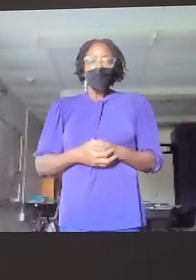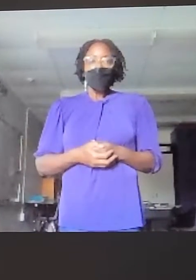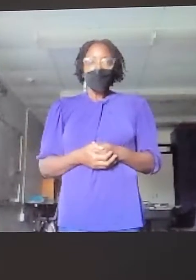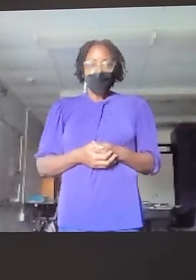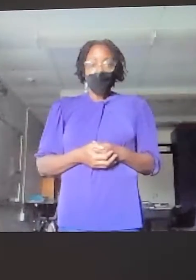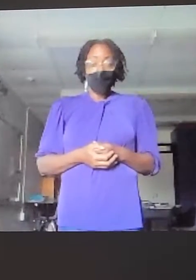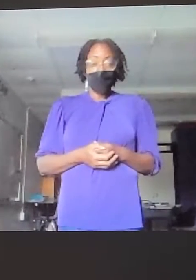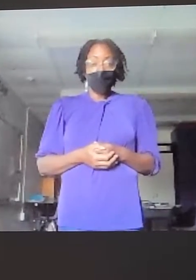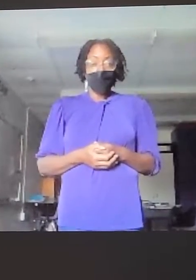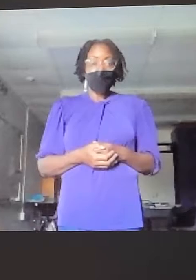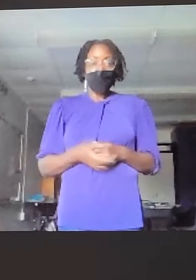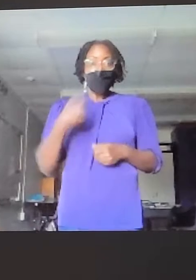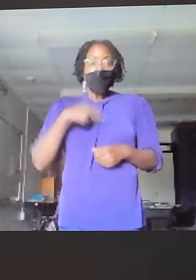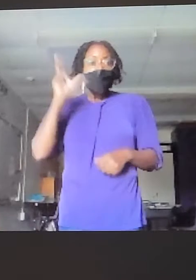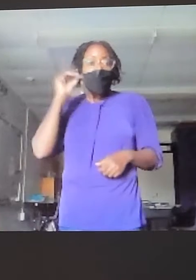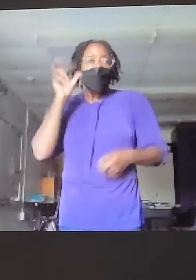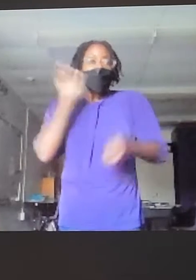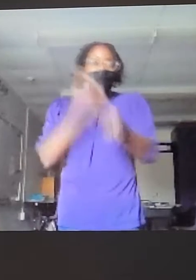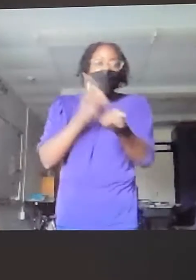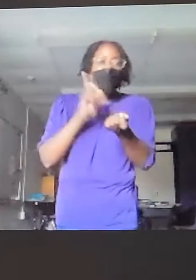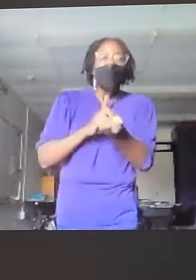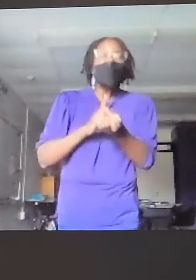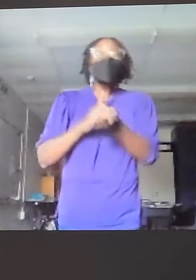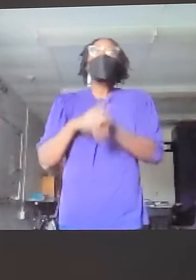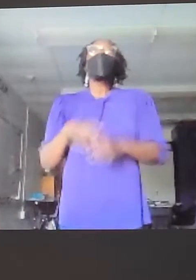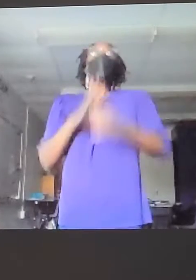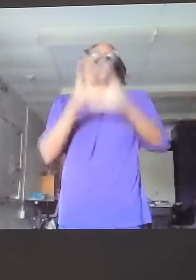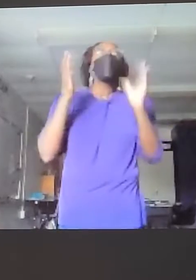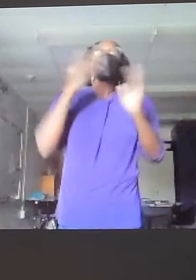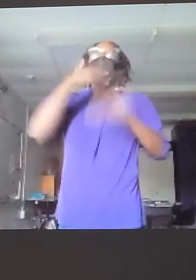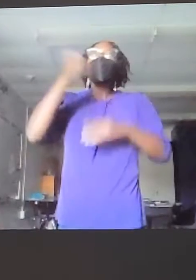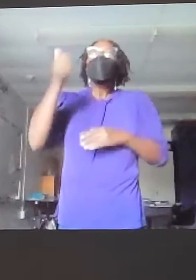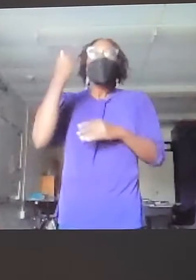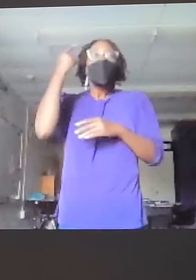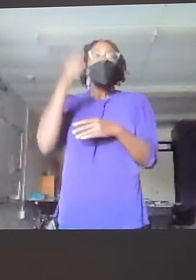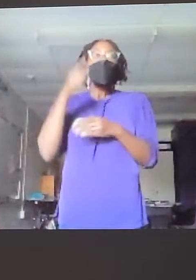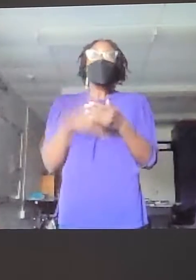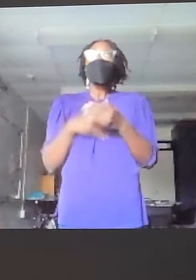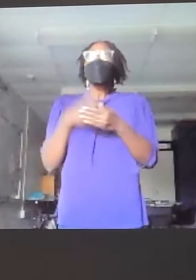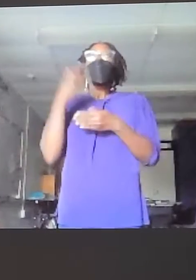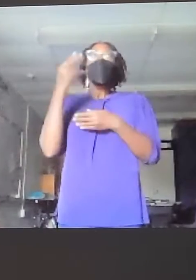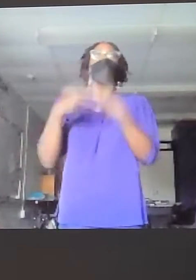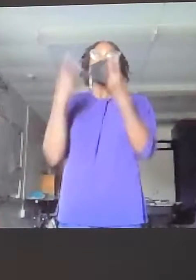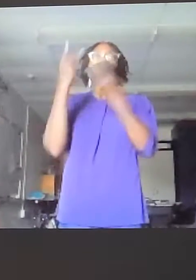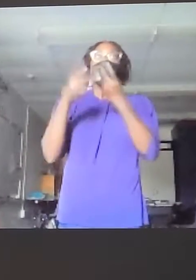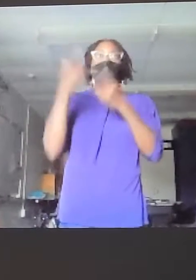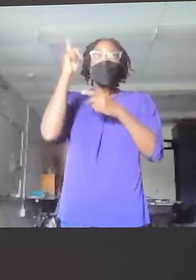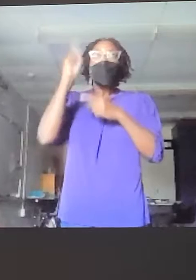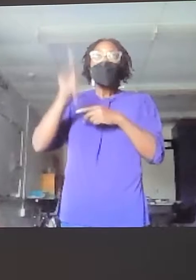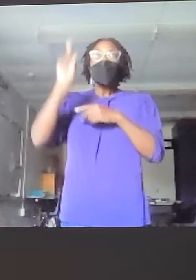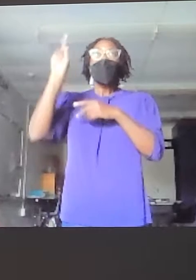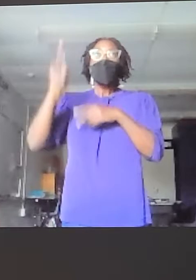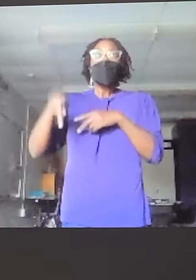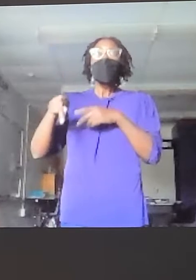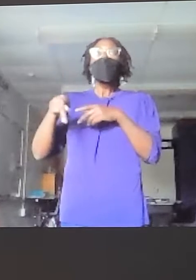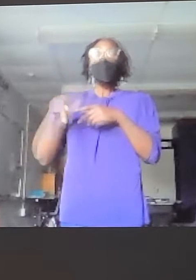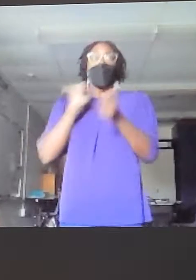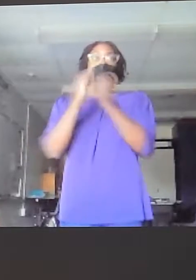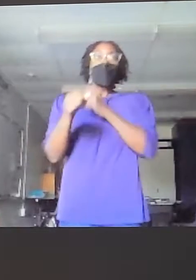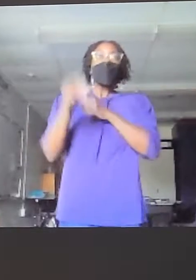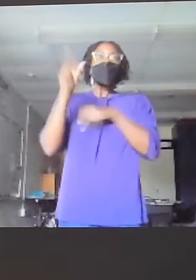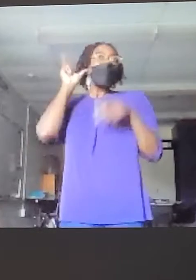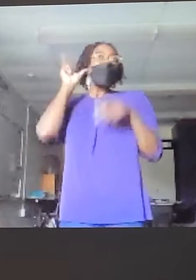Would you believe I heard Dr. Paisley so much better when I went back for a checkup and I passed the hearing test with